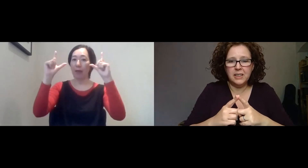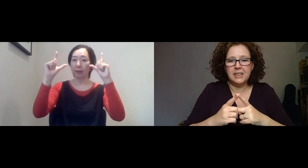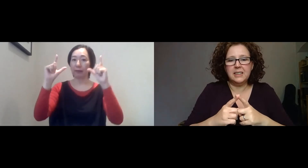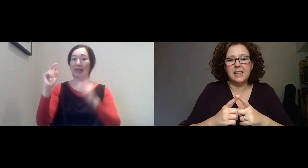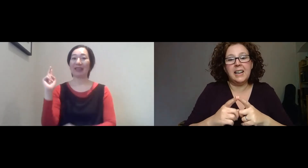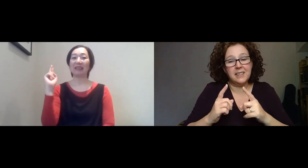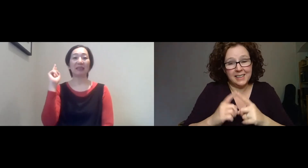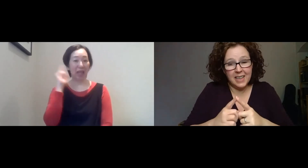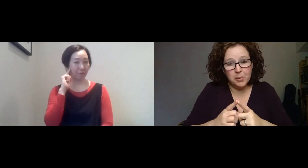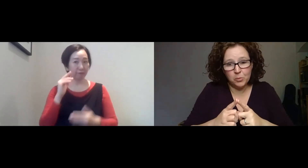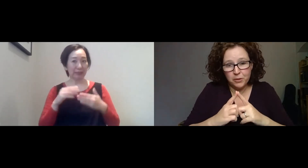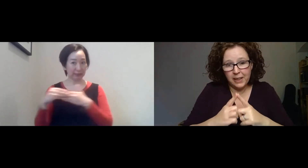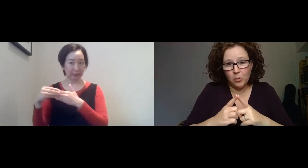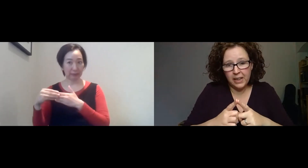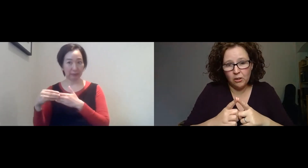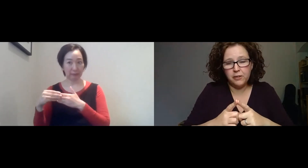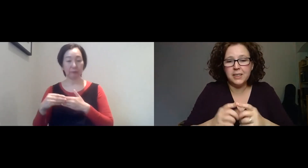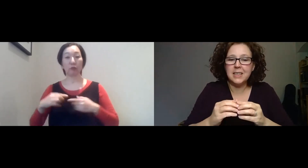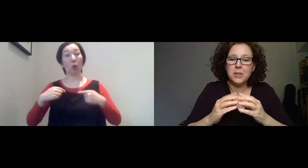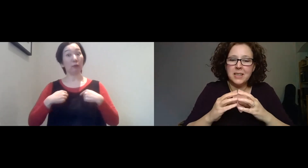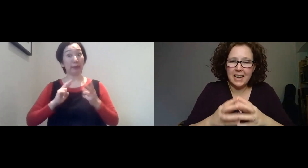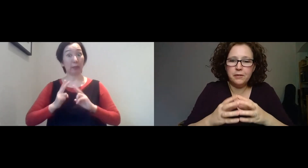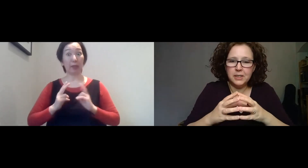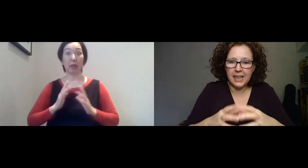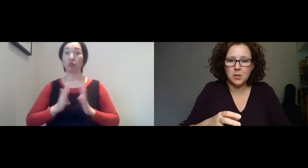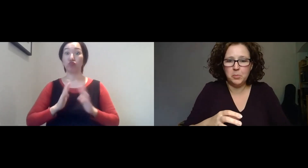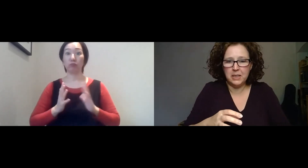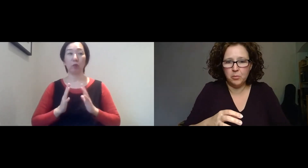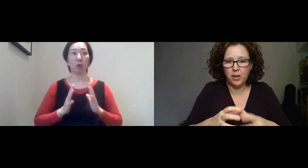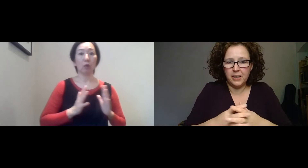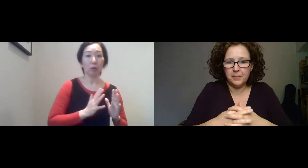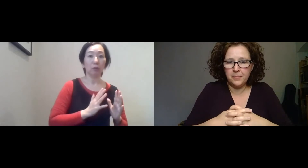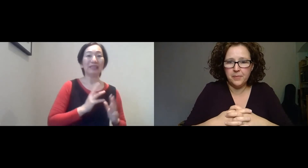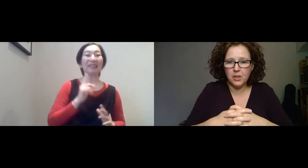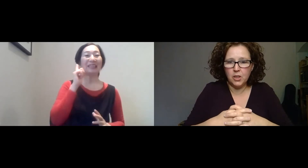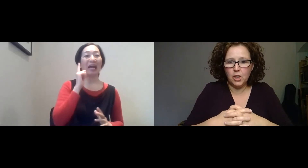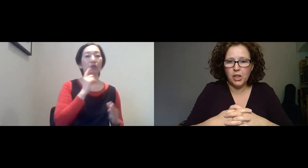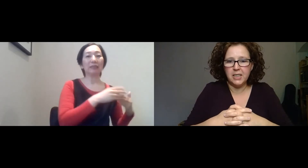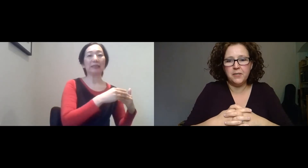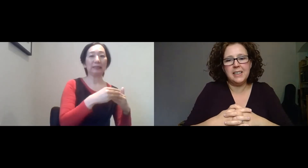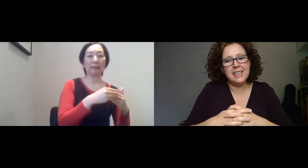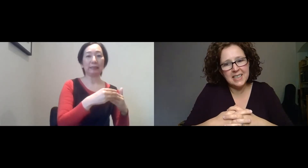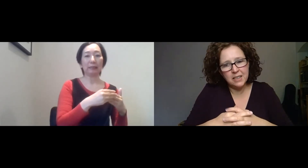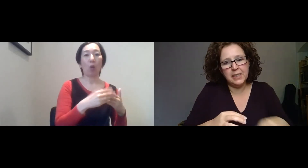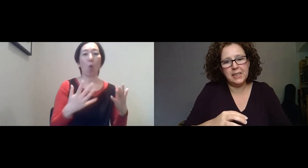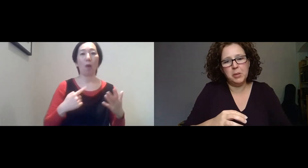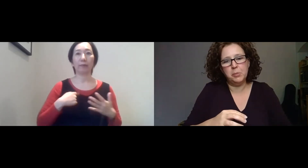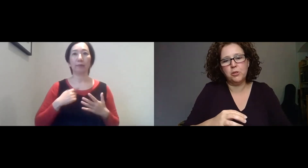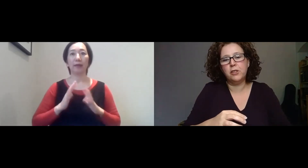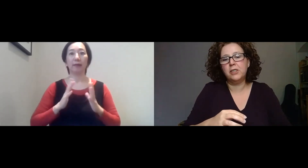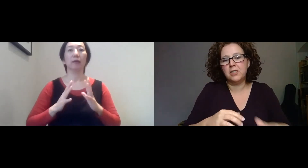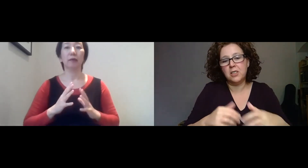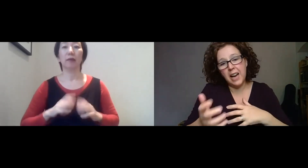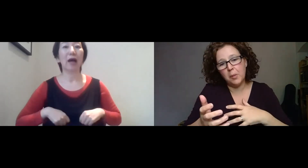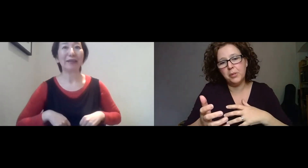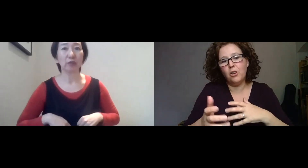was, and that the interpreter was very aware of, that this was a deaf-led piece of work. It's very easy for hearing people to